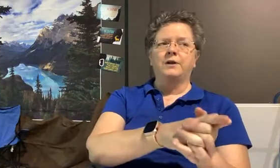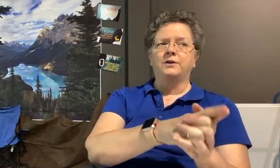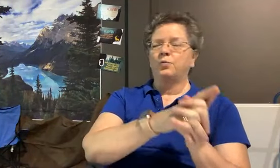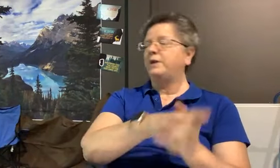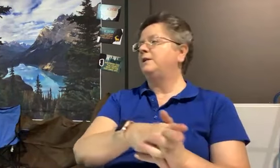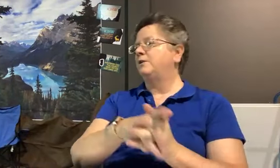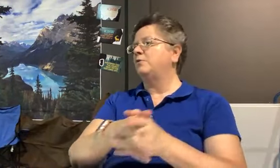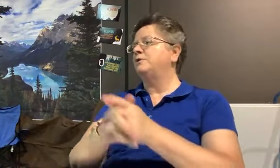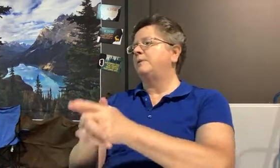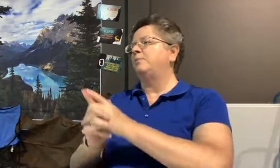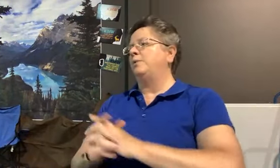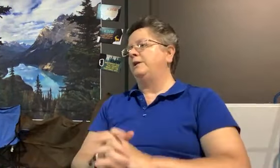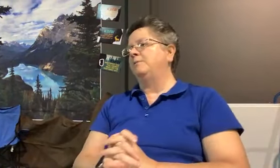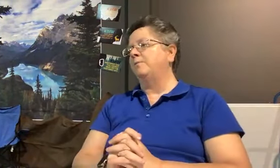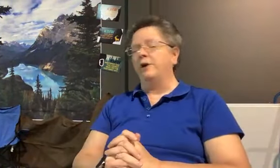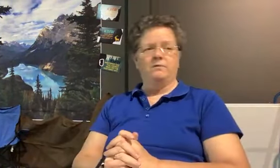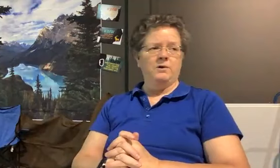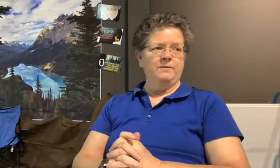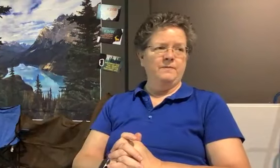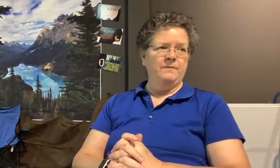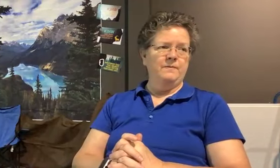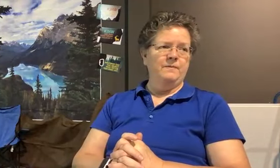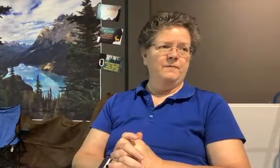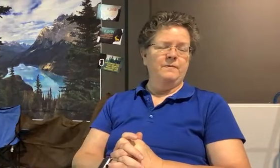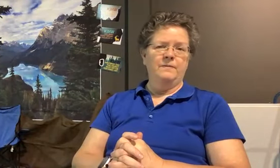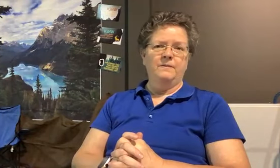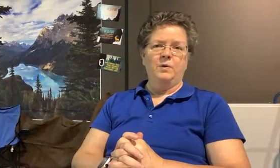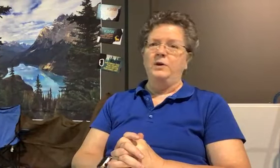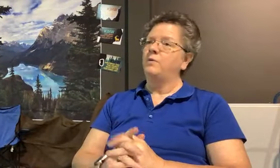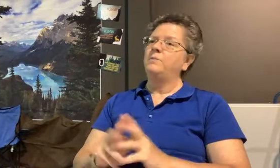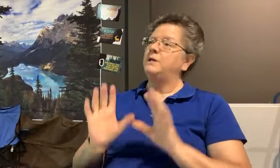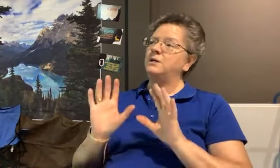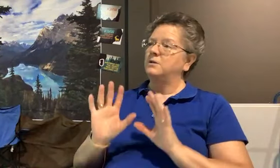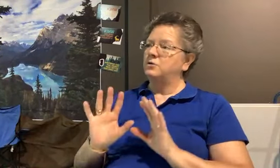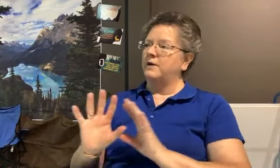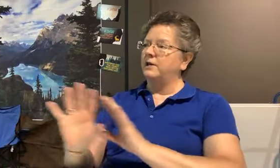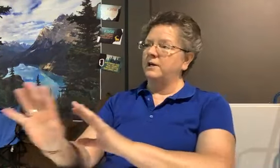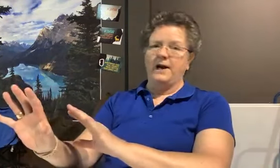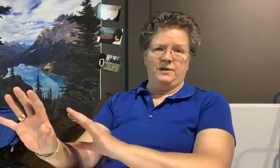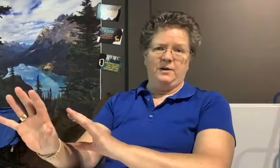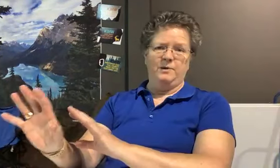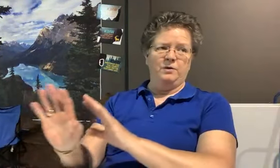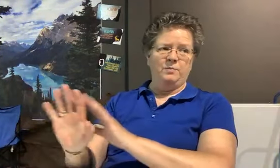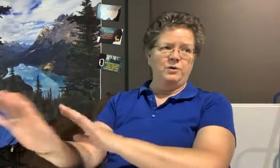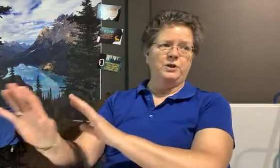friend, those are the people we need to be praying for. Right. We don't want to be shoving it at them if they're pushing